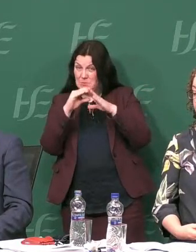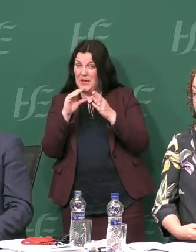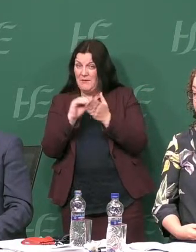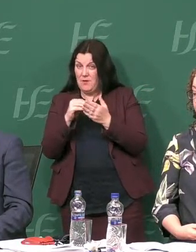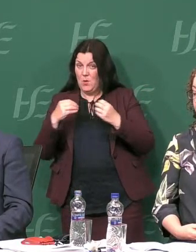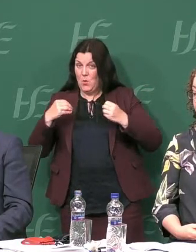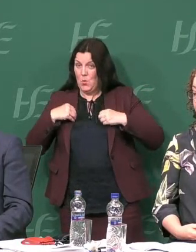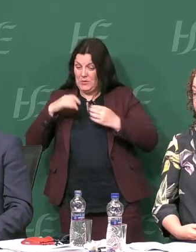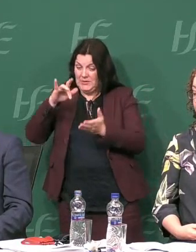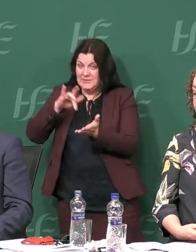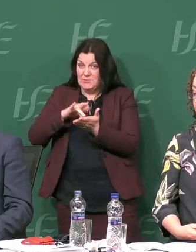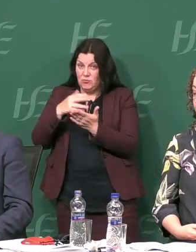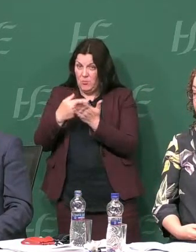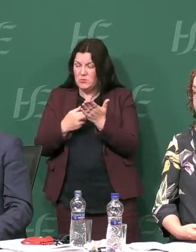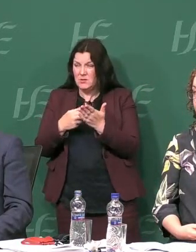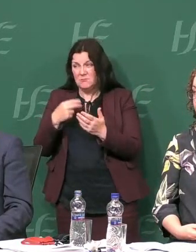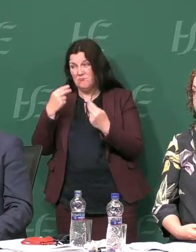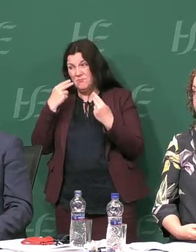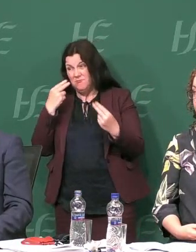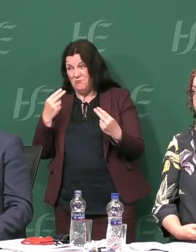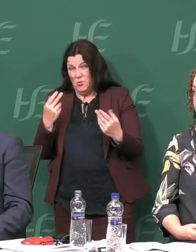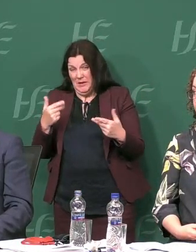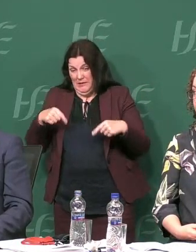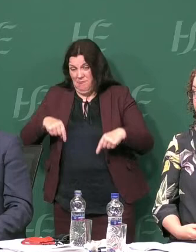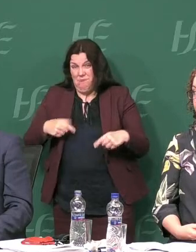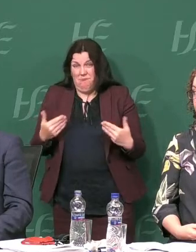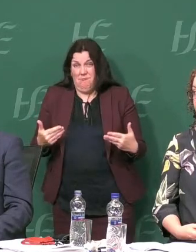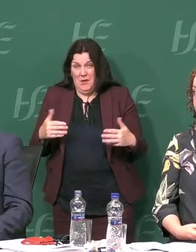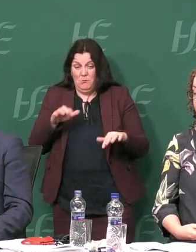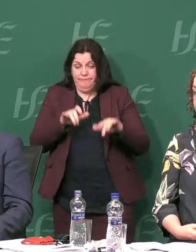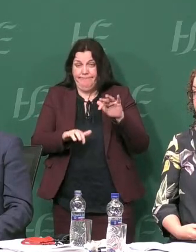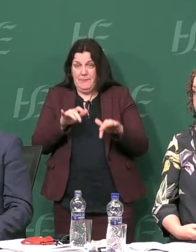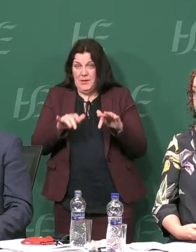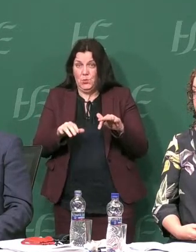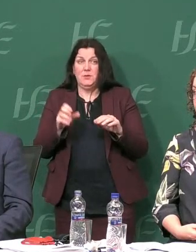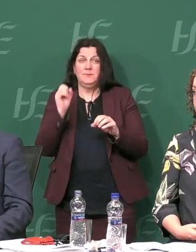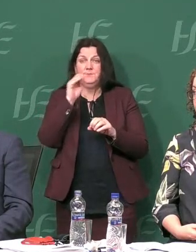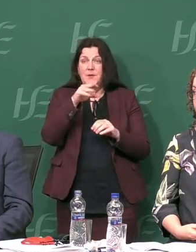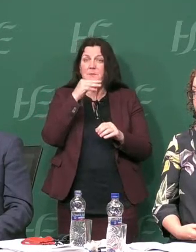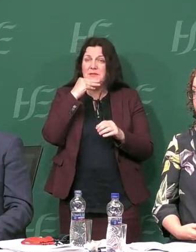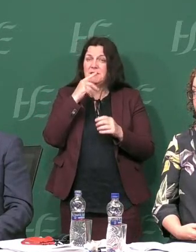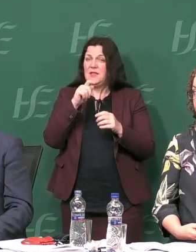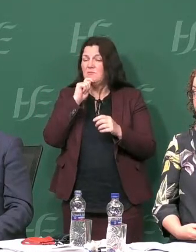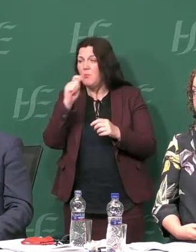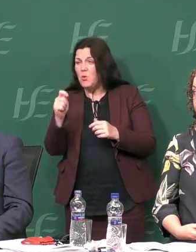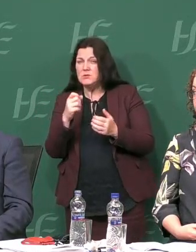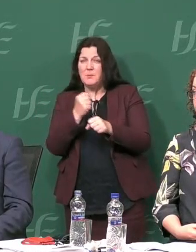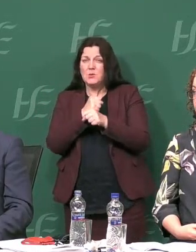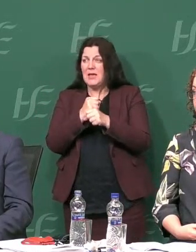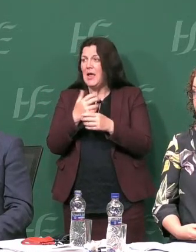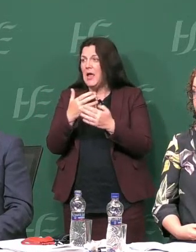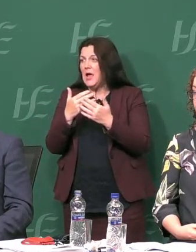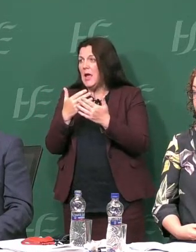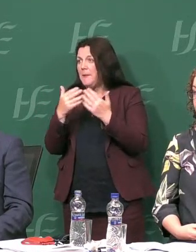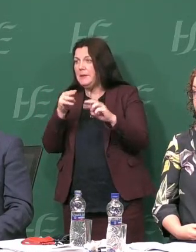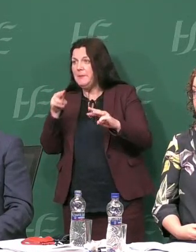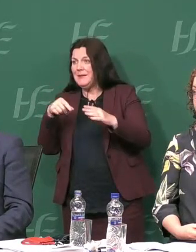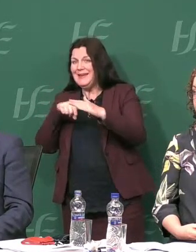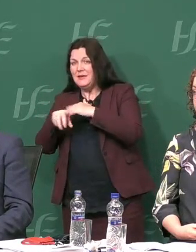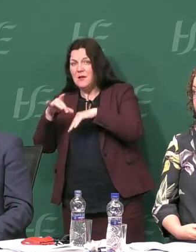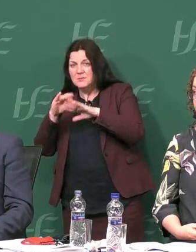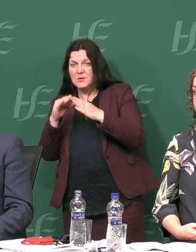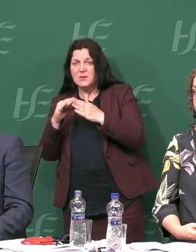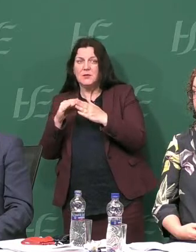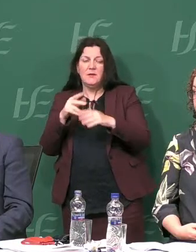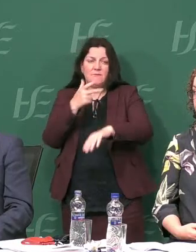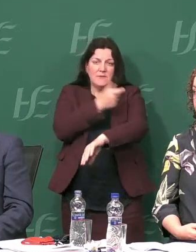here. It's pretty much a manual process right now, but it's them reporting back on vaccination status, age, etc.